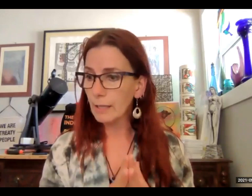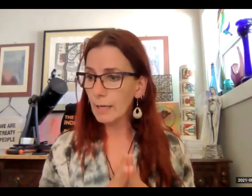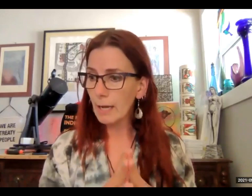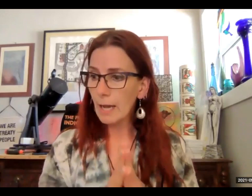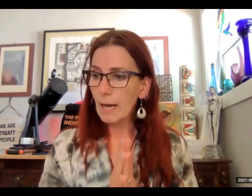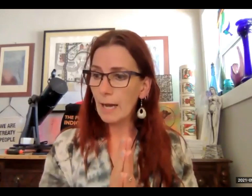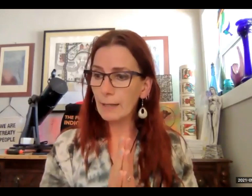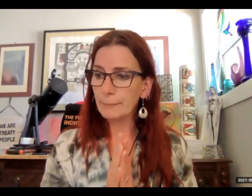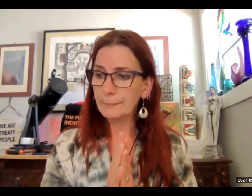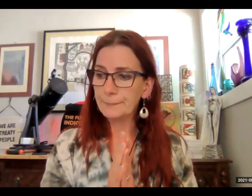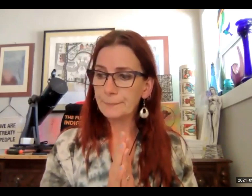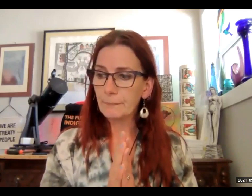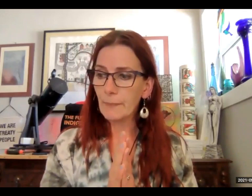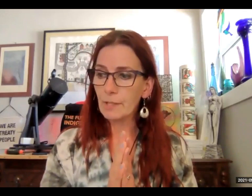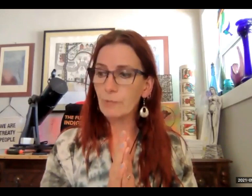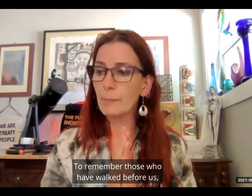are.